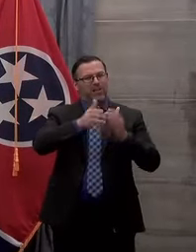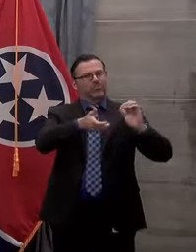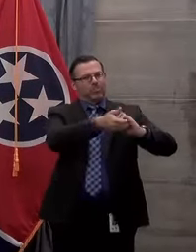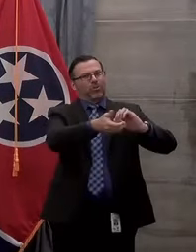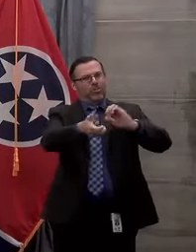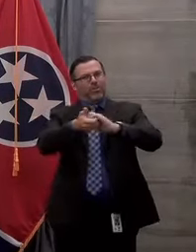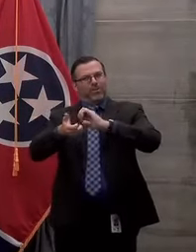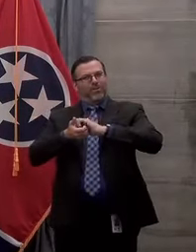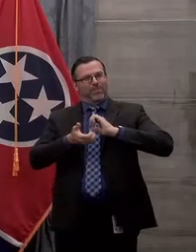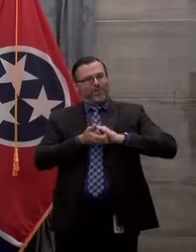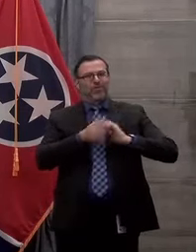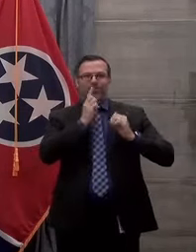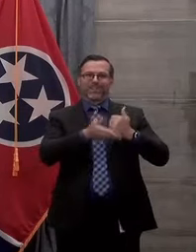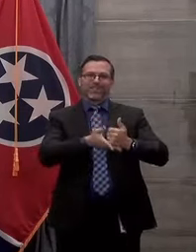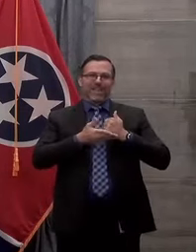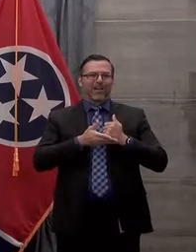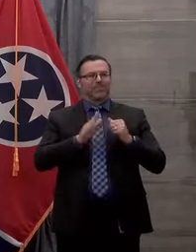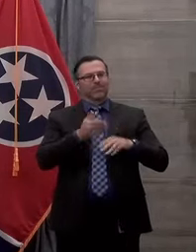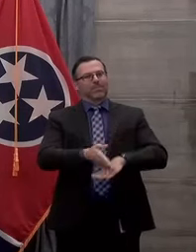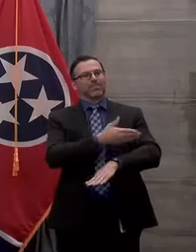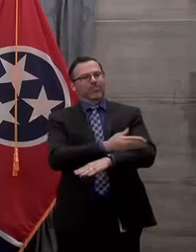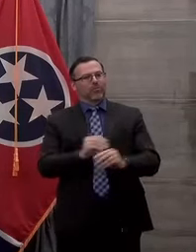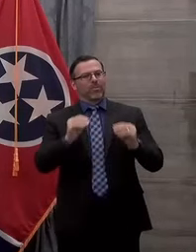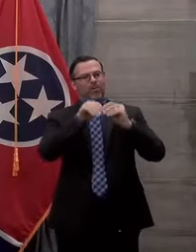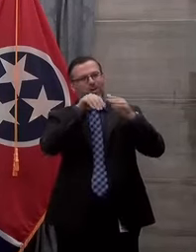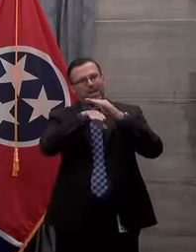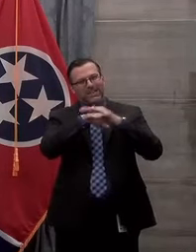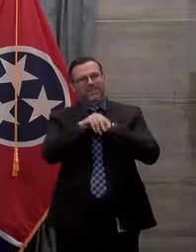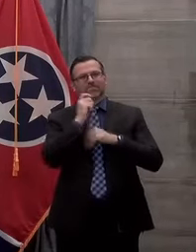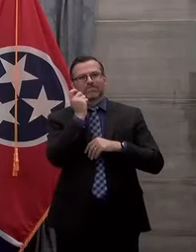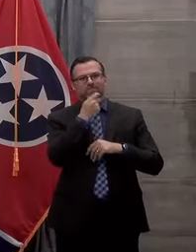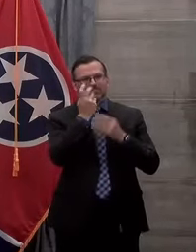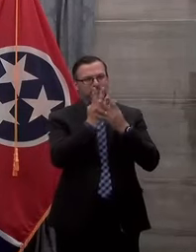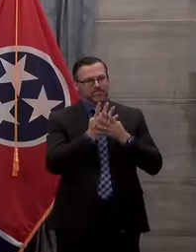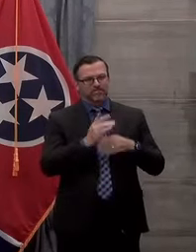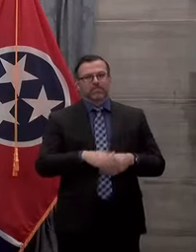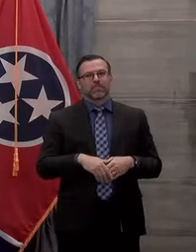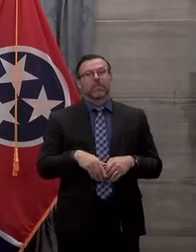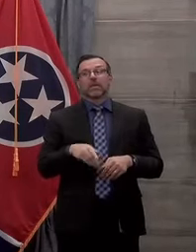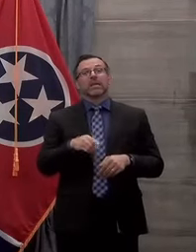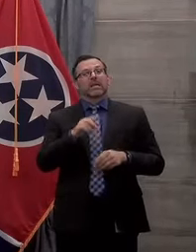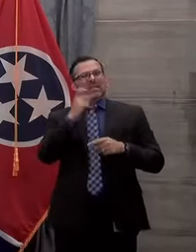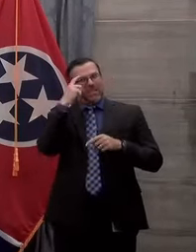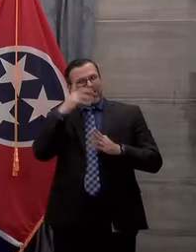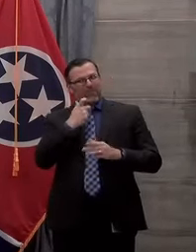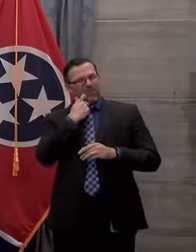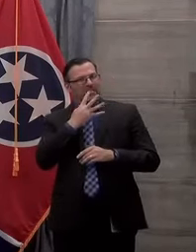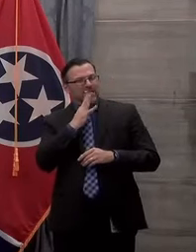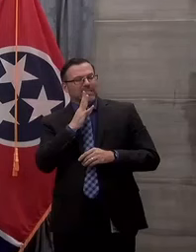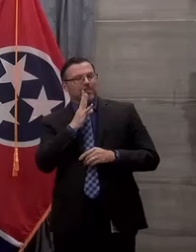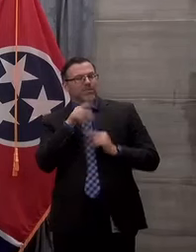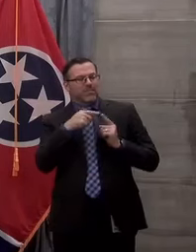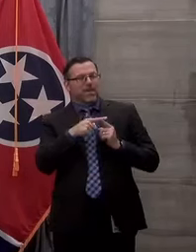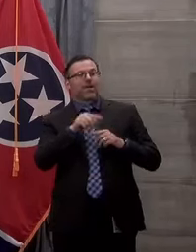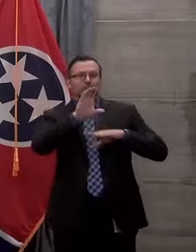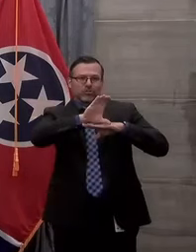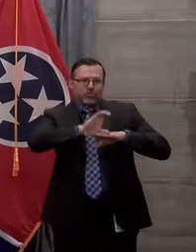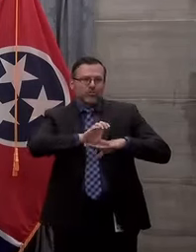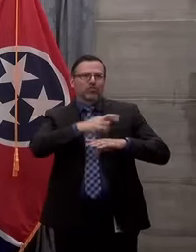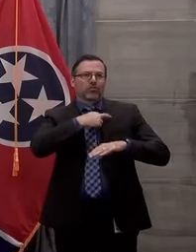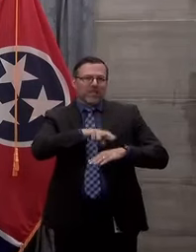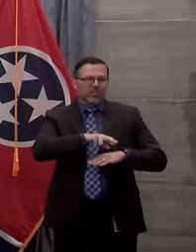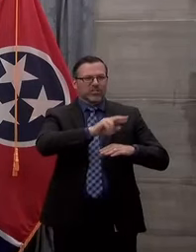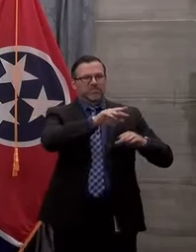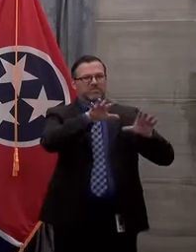testing availability across Davidson County. The faith community, as the governor mentioned earlier, has been critical and continues to be a valued and